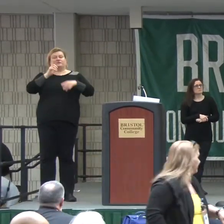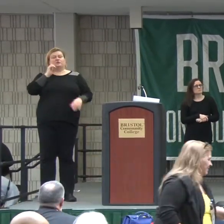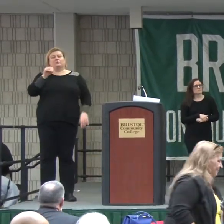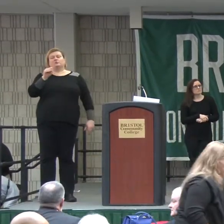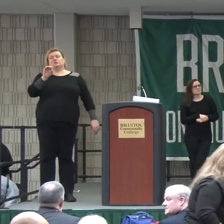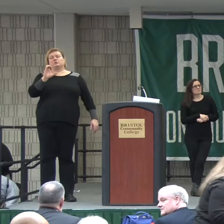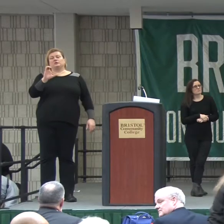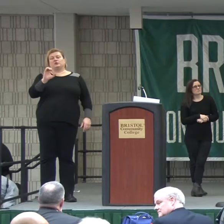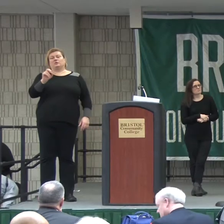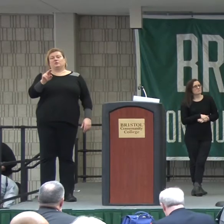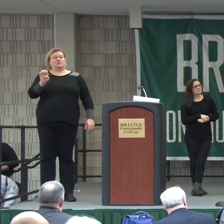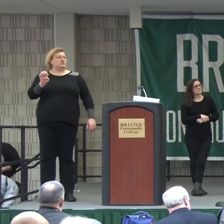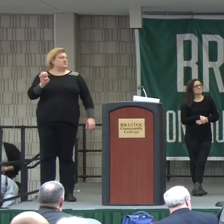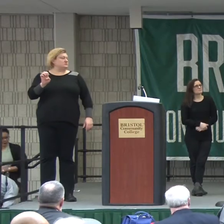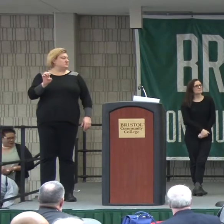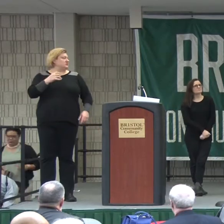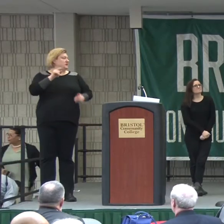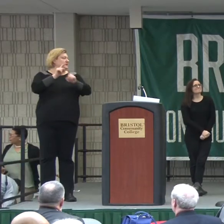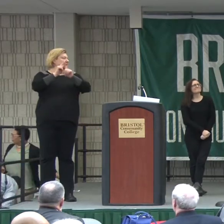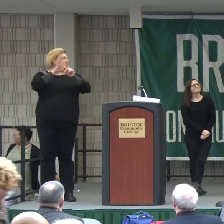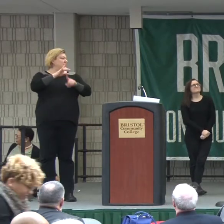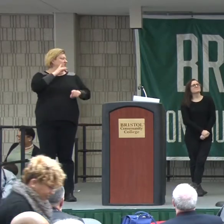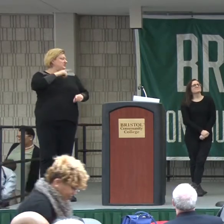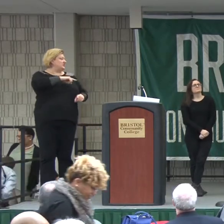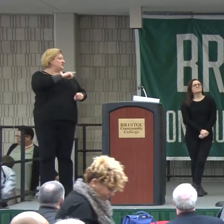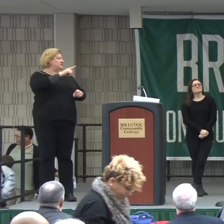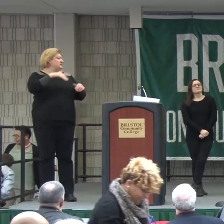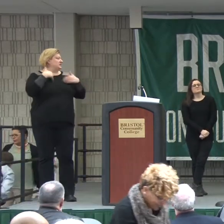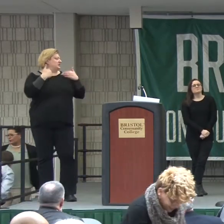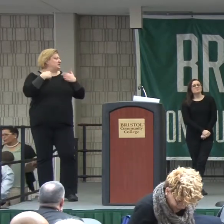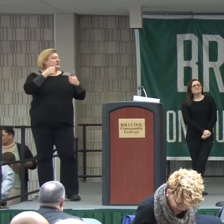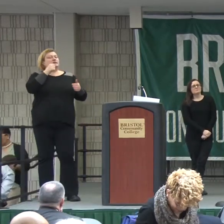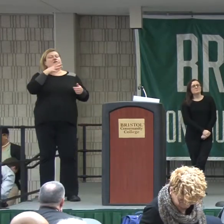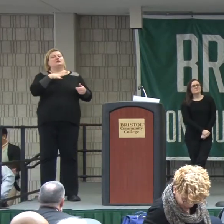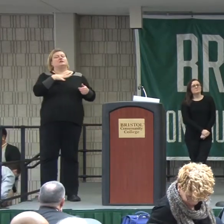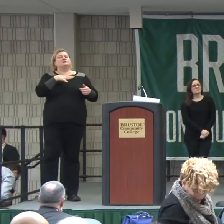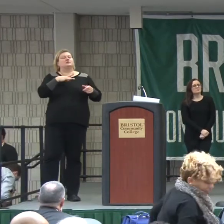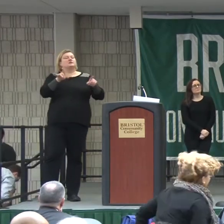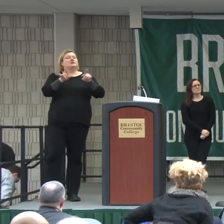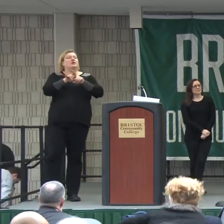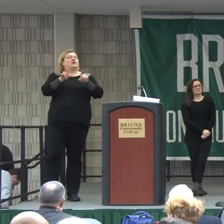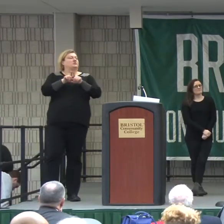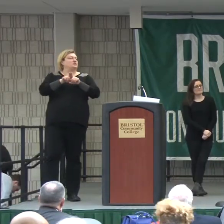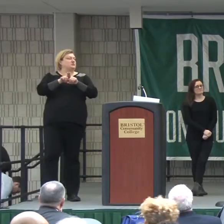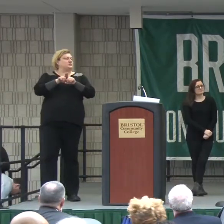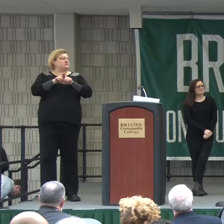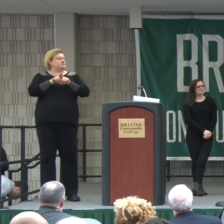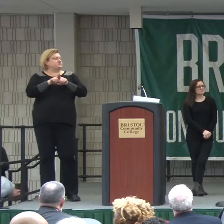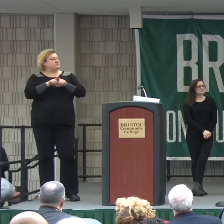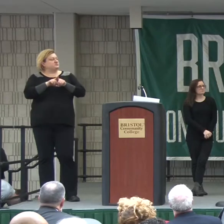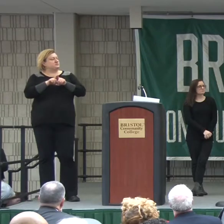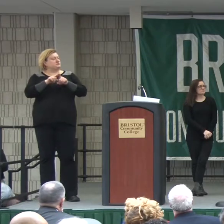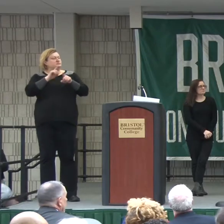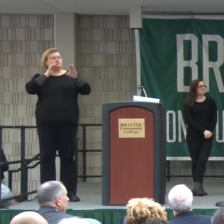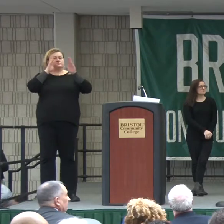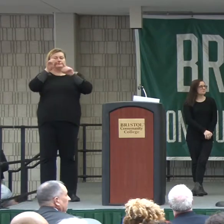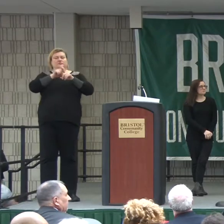Music One and mentor to these young ladies. And I also bring you greetings from